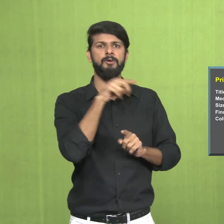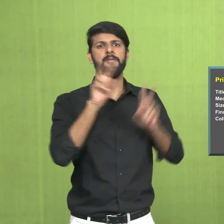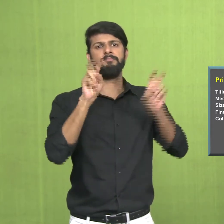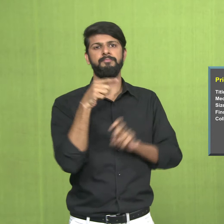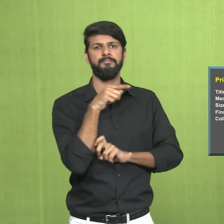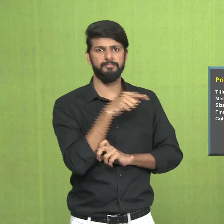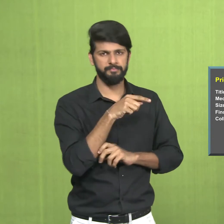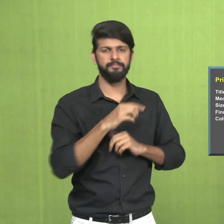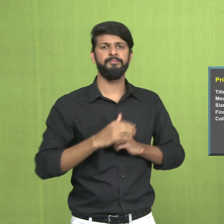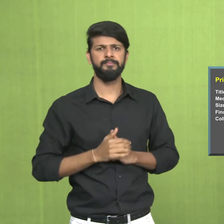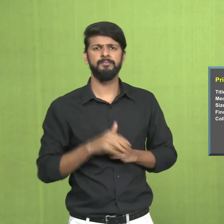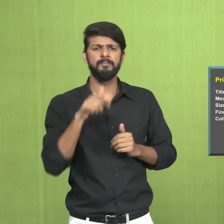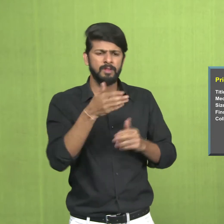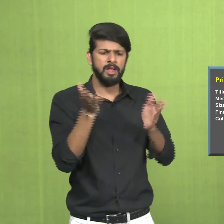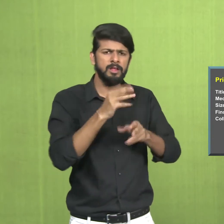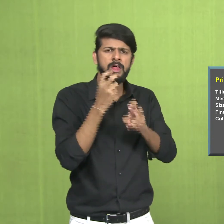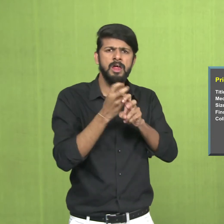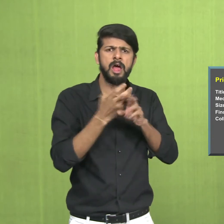The medium is statite.